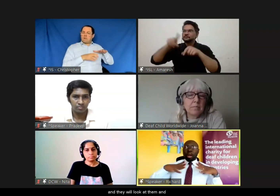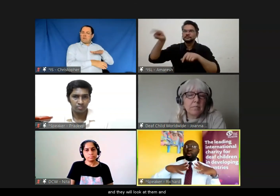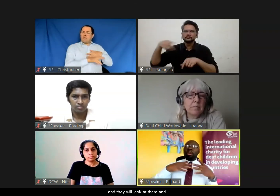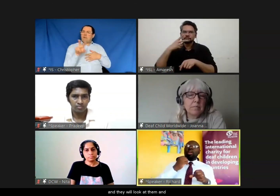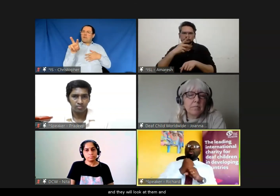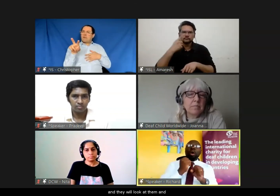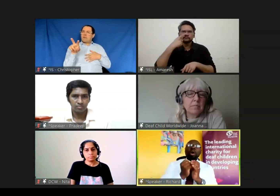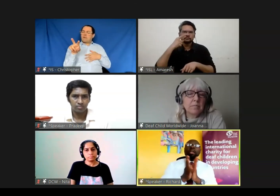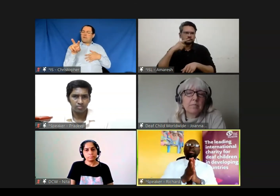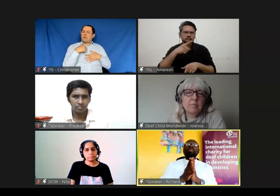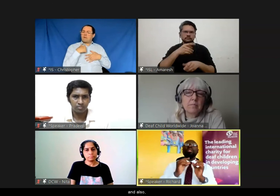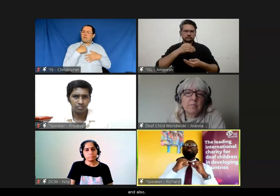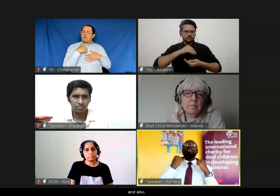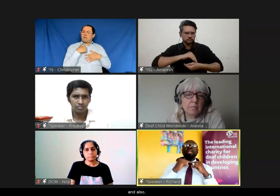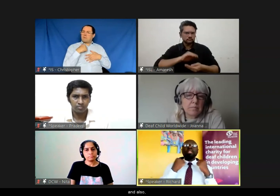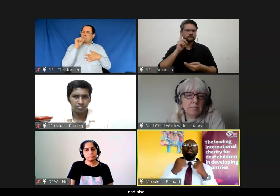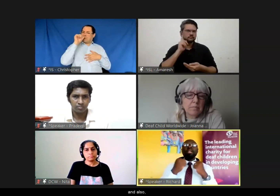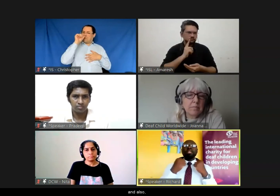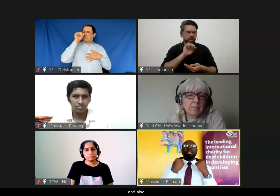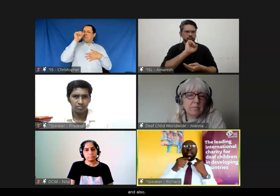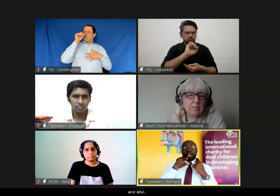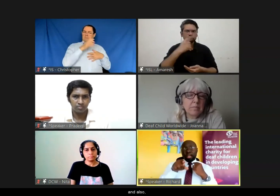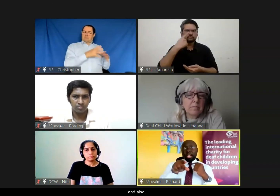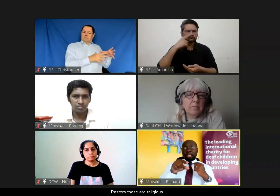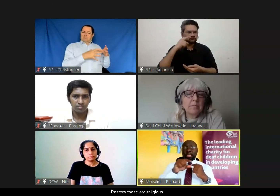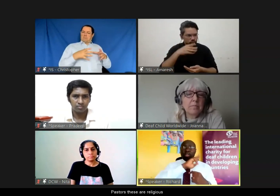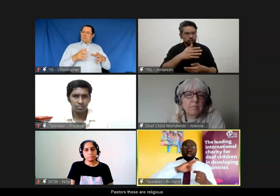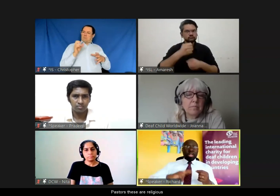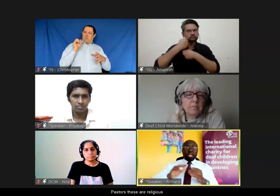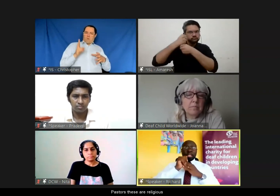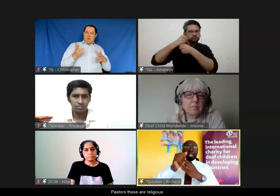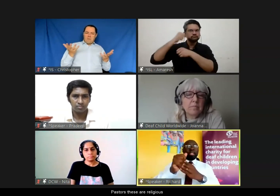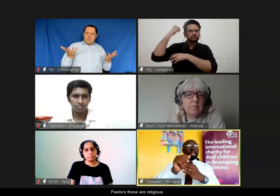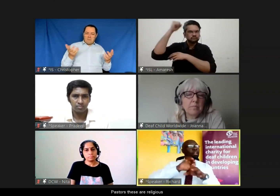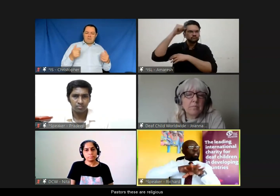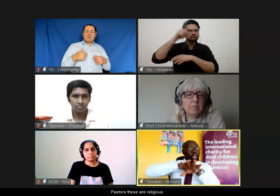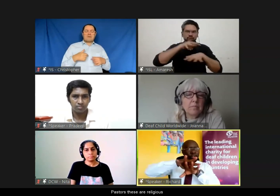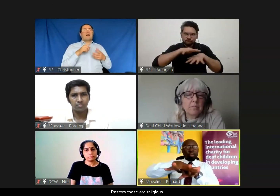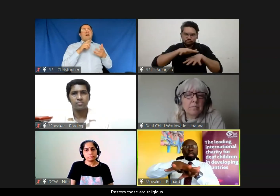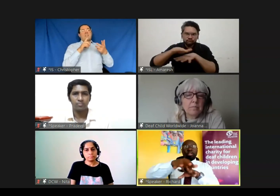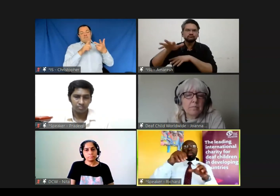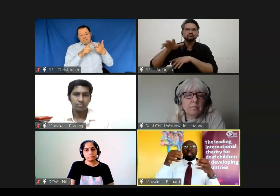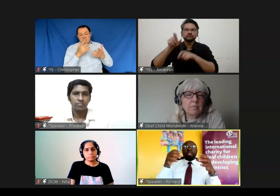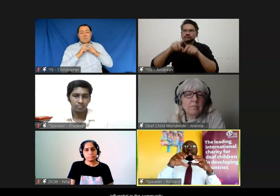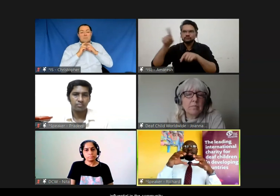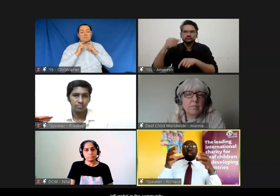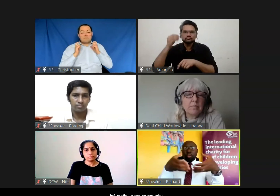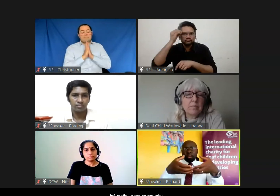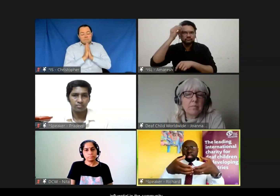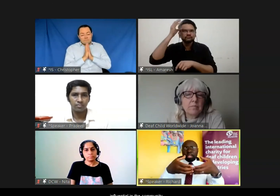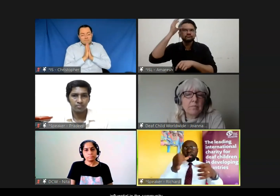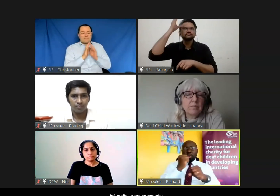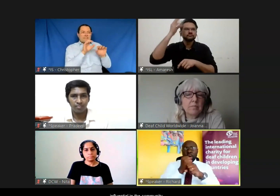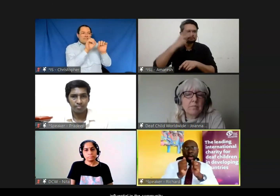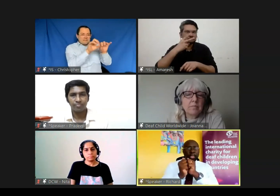at them and they will feel proud. And we are working with priests or pastors. These are religious leaders. They are very